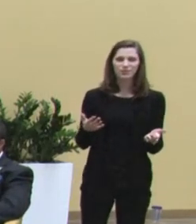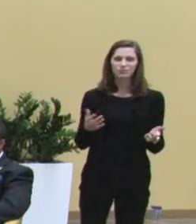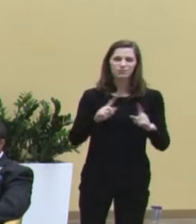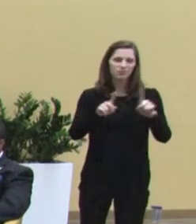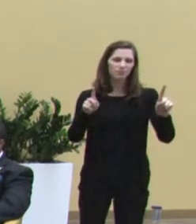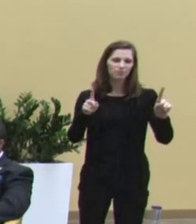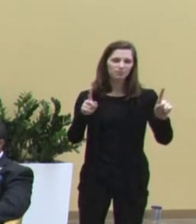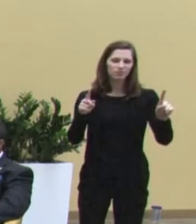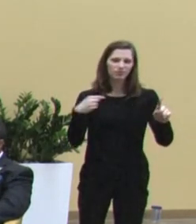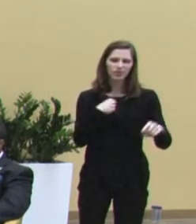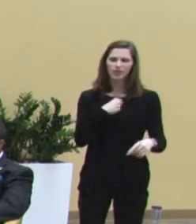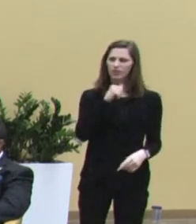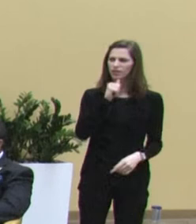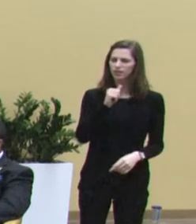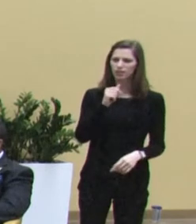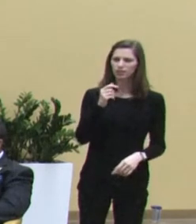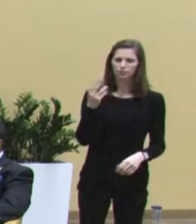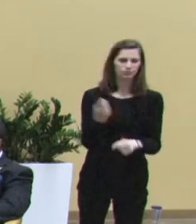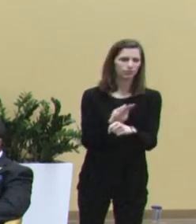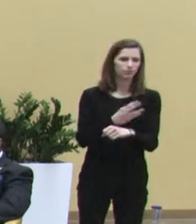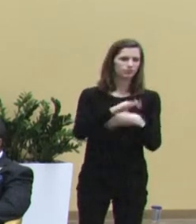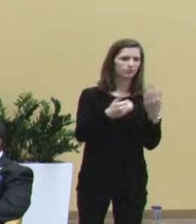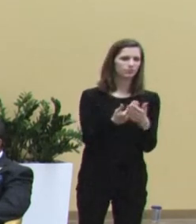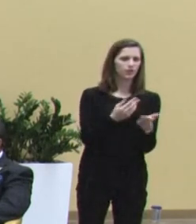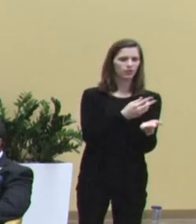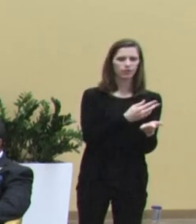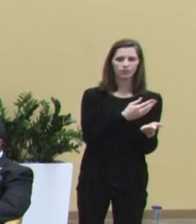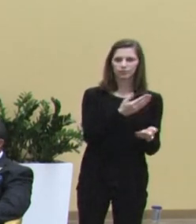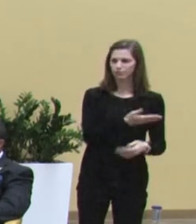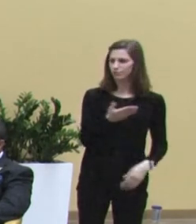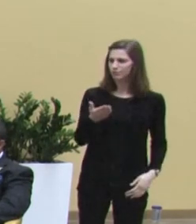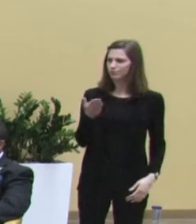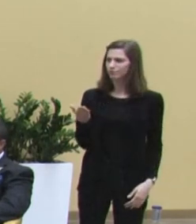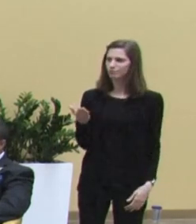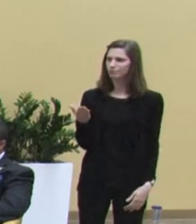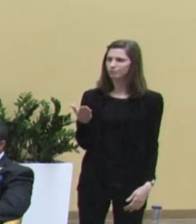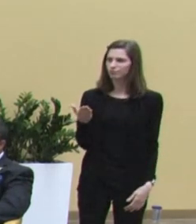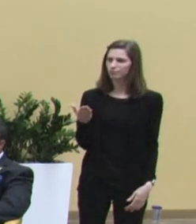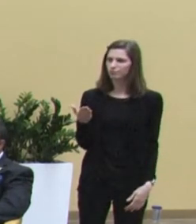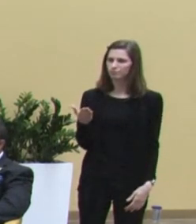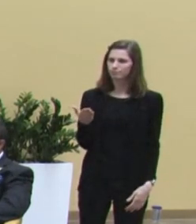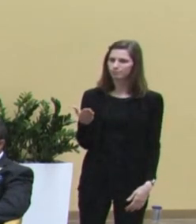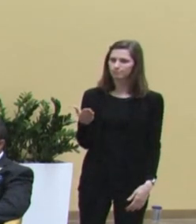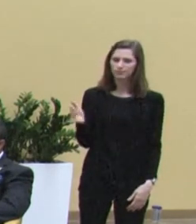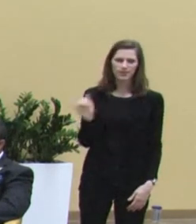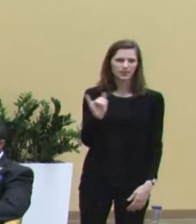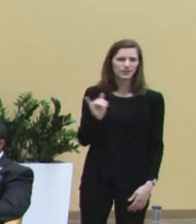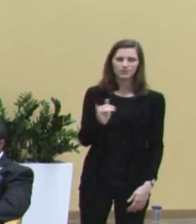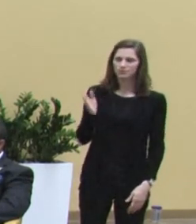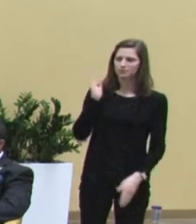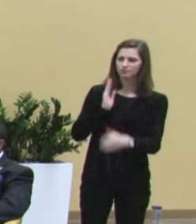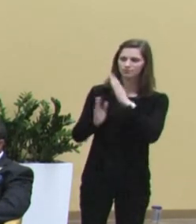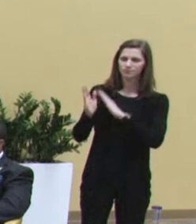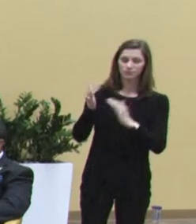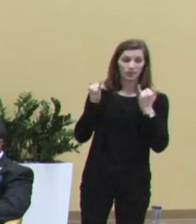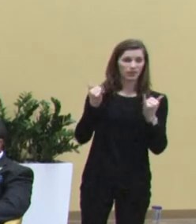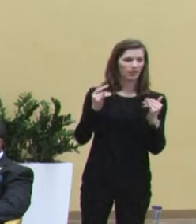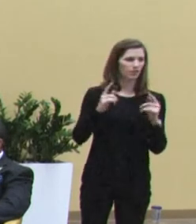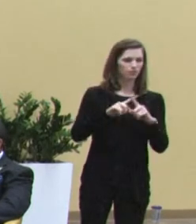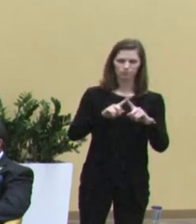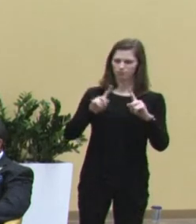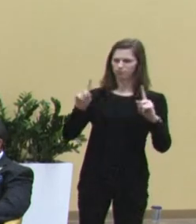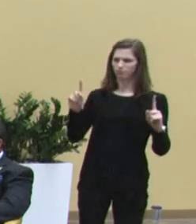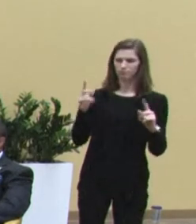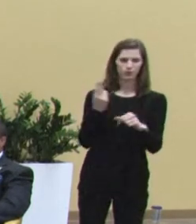but we're not utilizing the resources in ways that would have been utilized in the past. We're using them for things to check